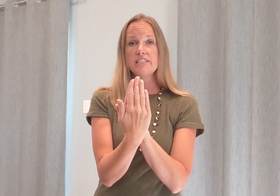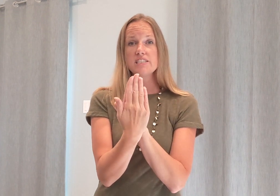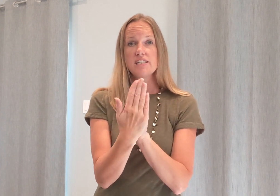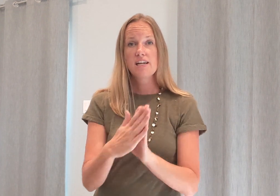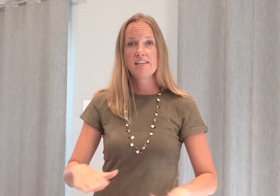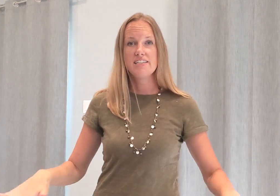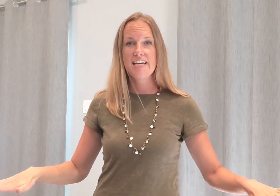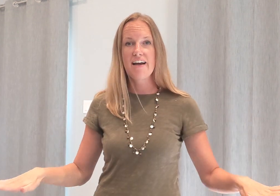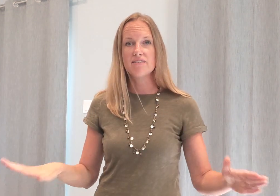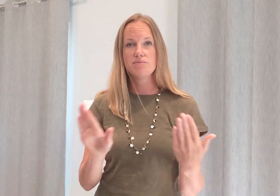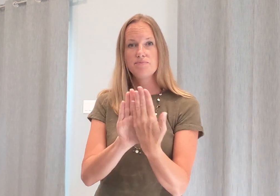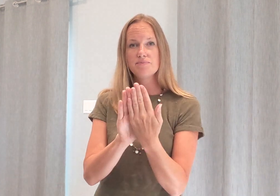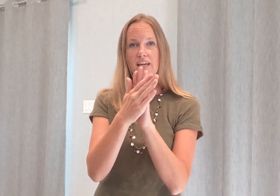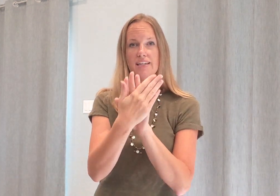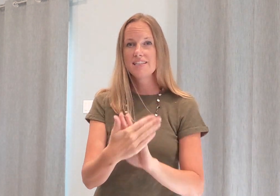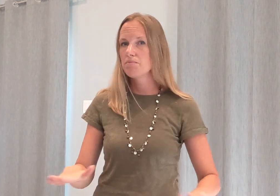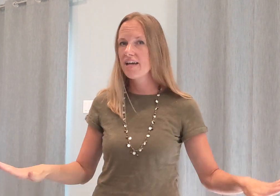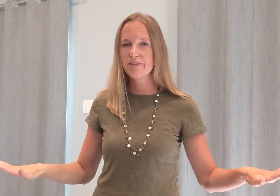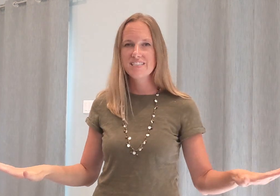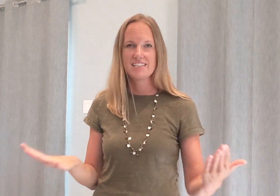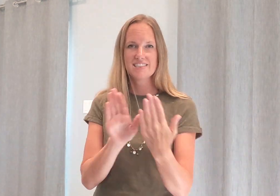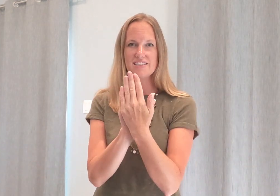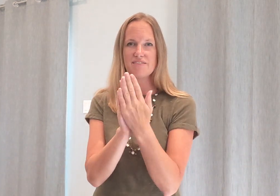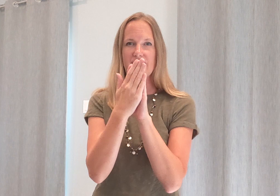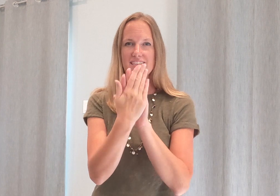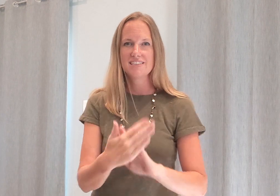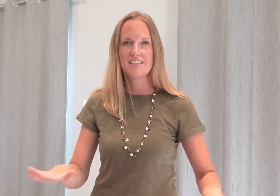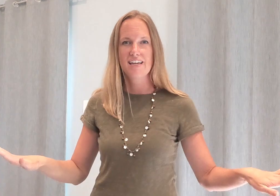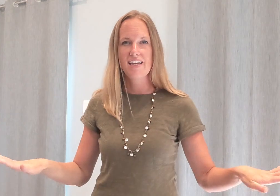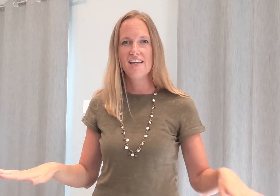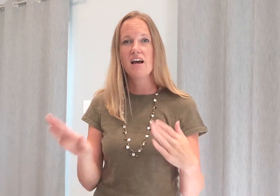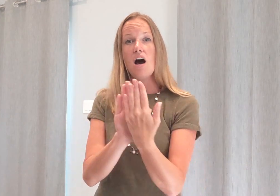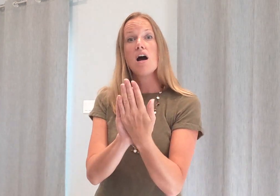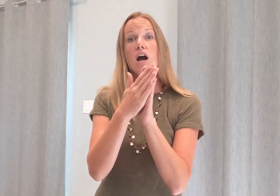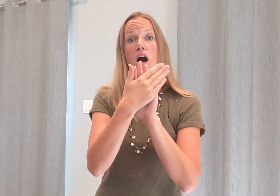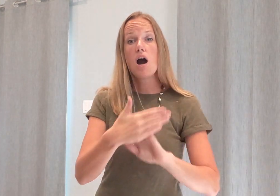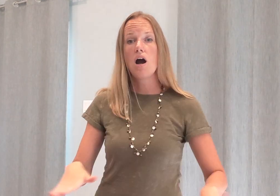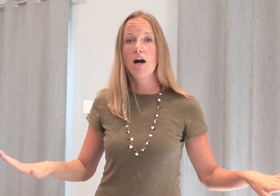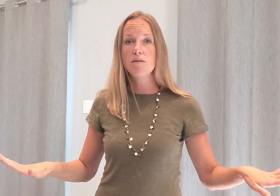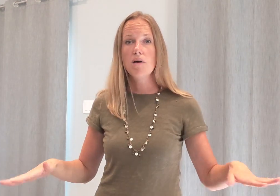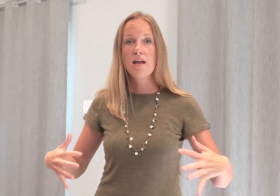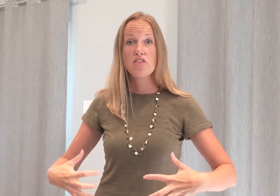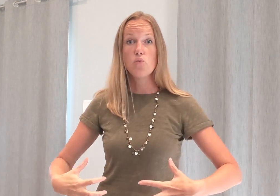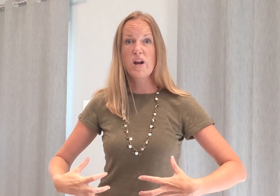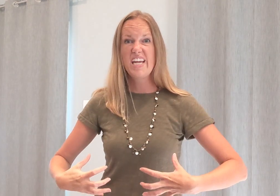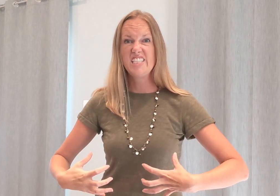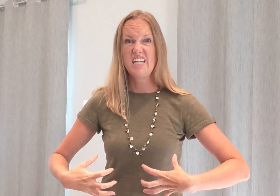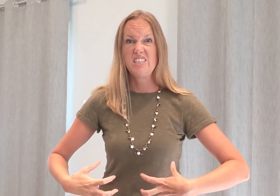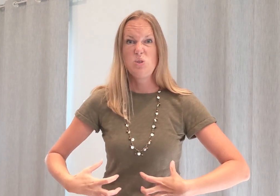switch, and then down. Okay, it doesn't matter which hand starts in front. Okay, calm, the raging. So you